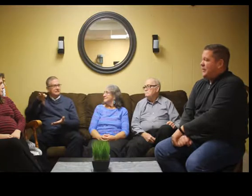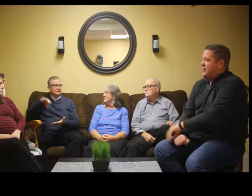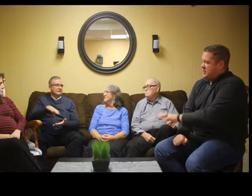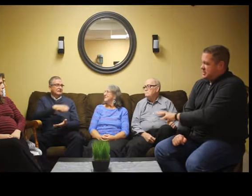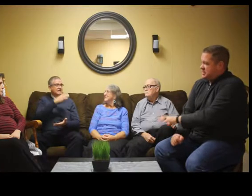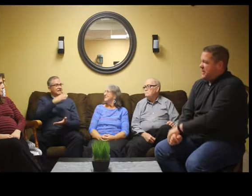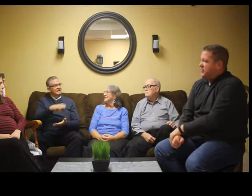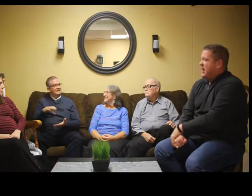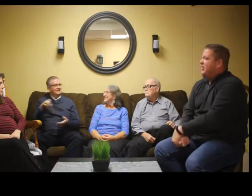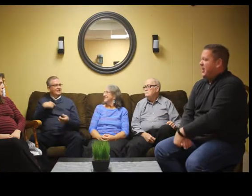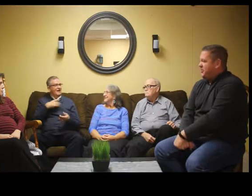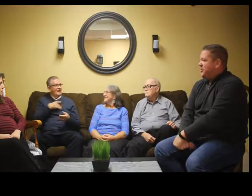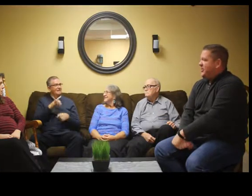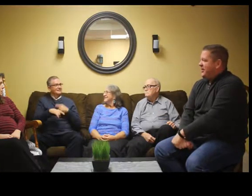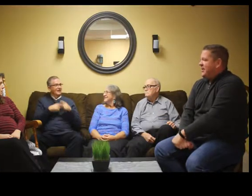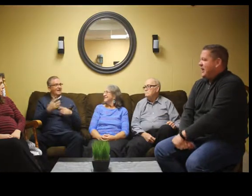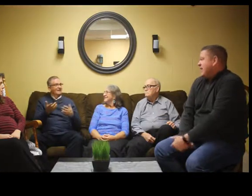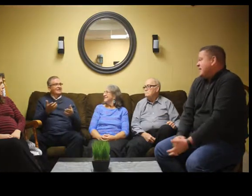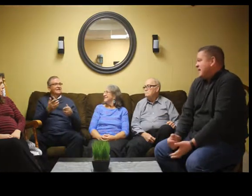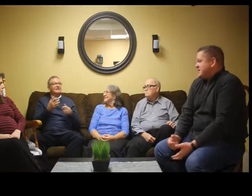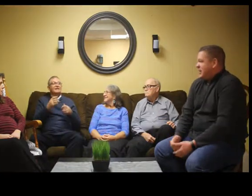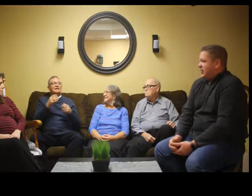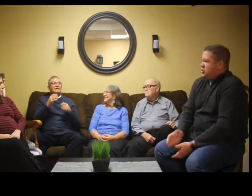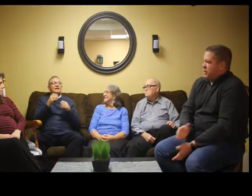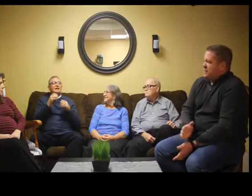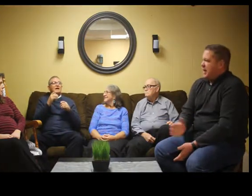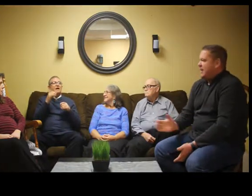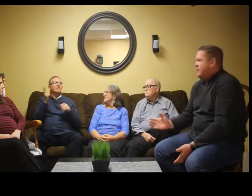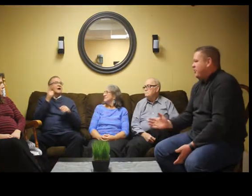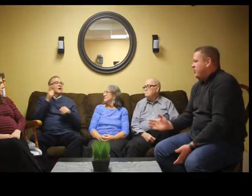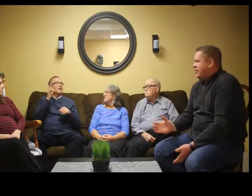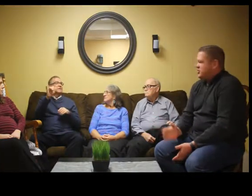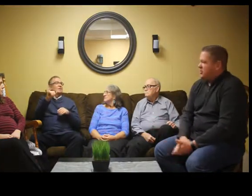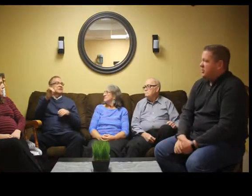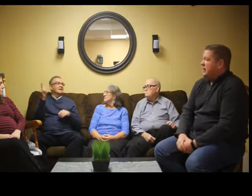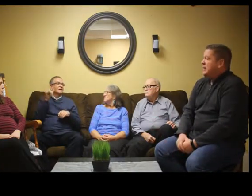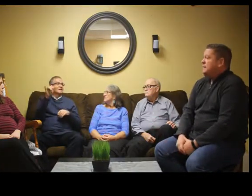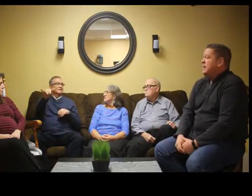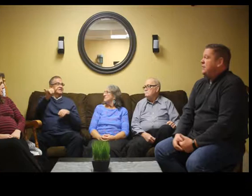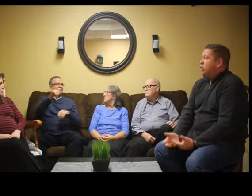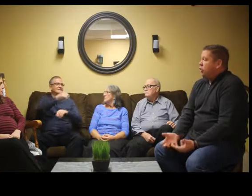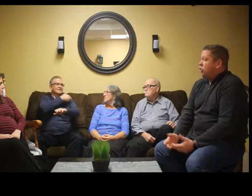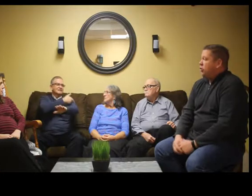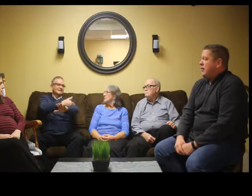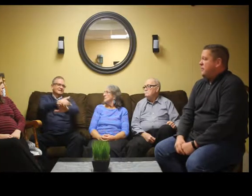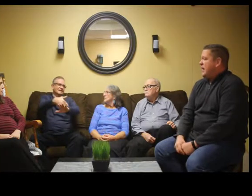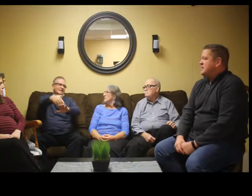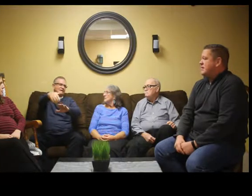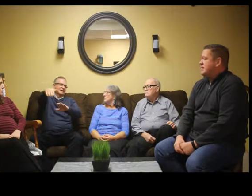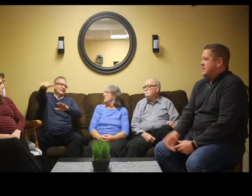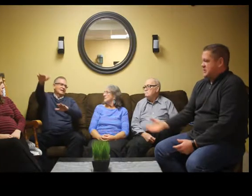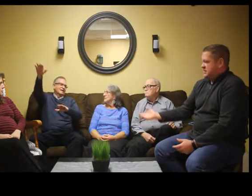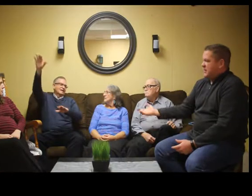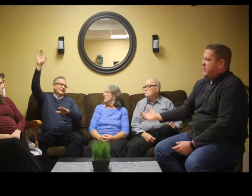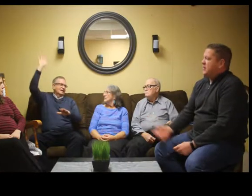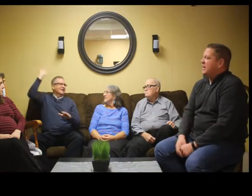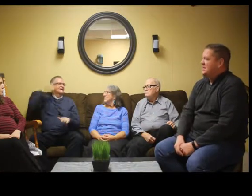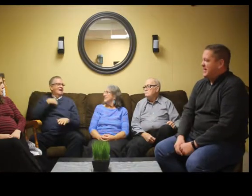then this is a sign for doubt in Ecuador. And I like that sound, like you're swinging back and forth, you're not sure. Eternal or everlasting, this is a sign for everlasting in